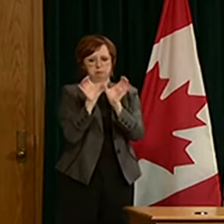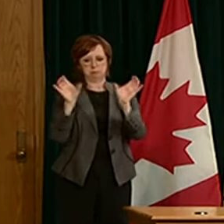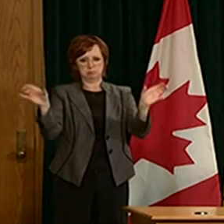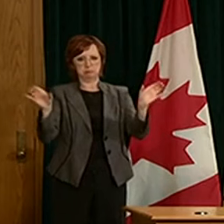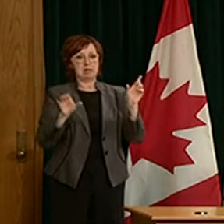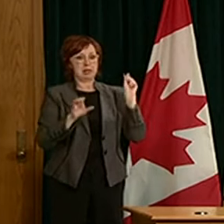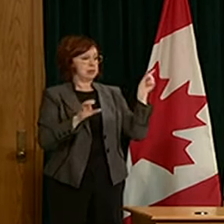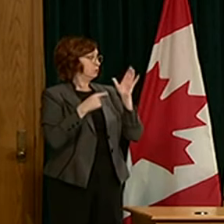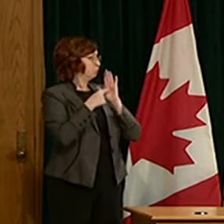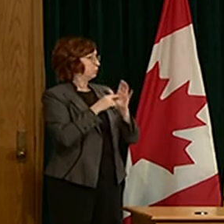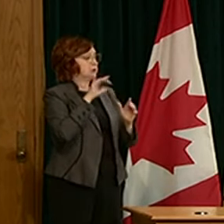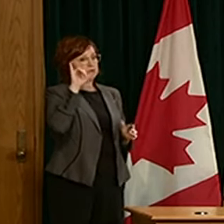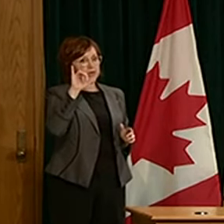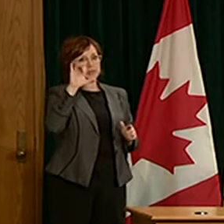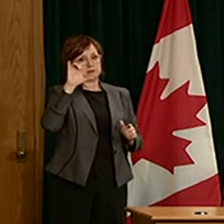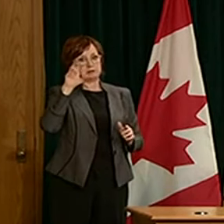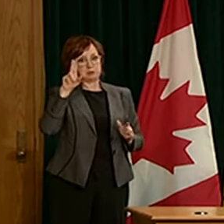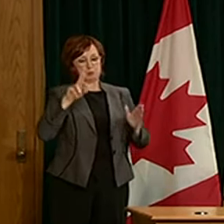intensive care